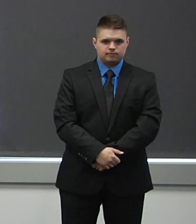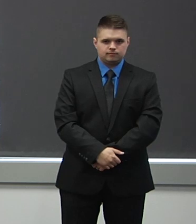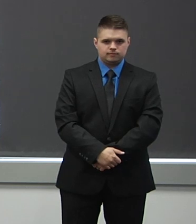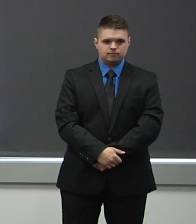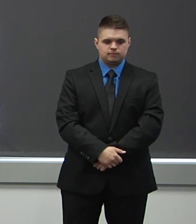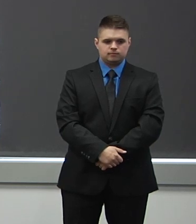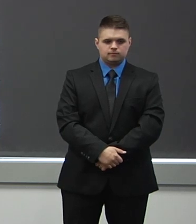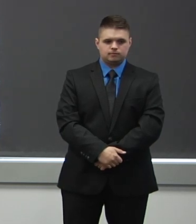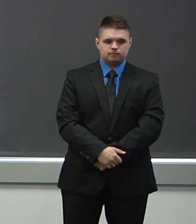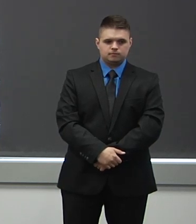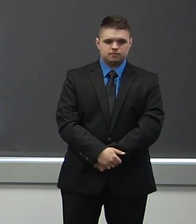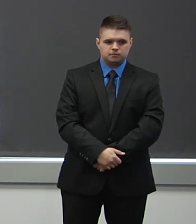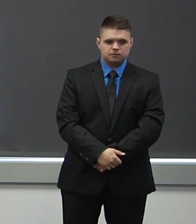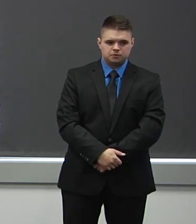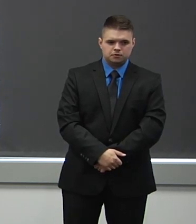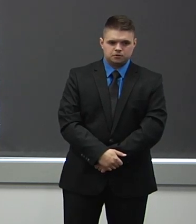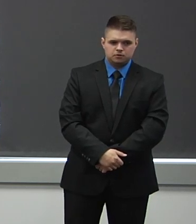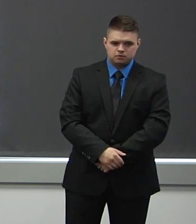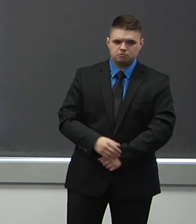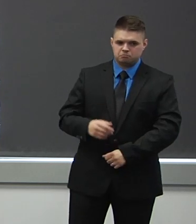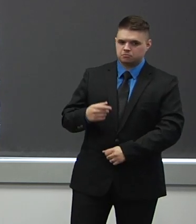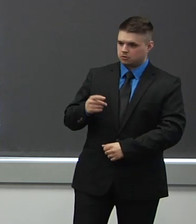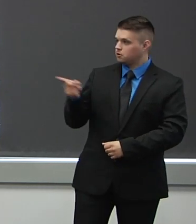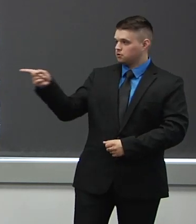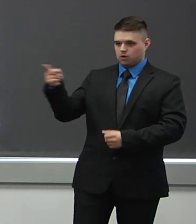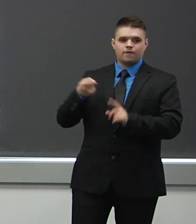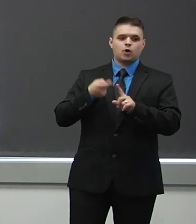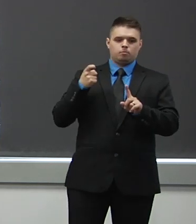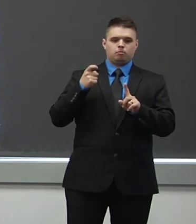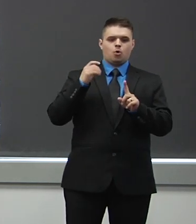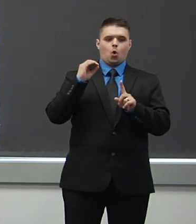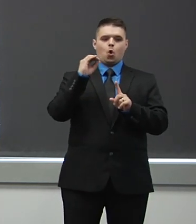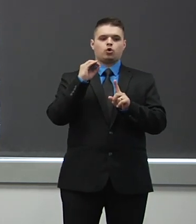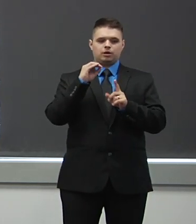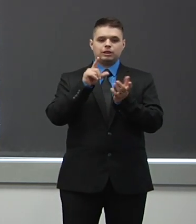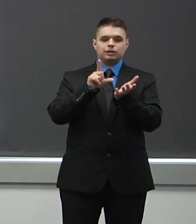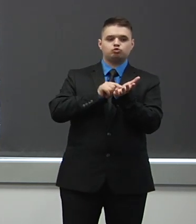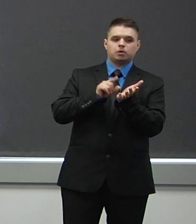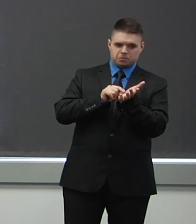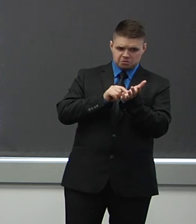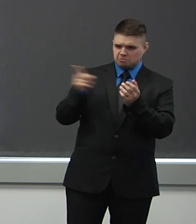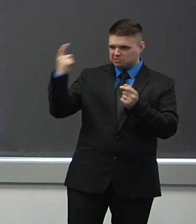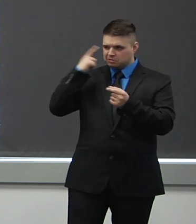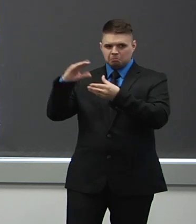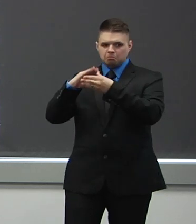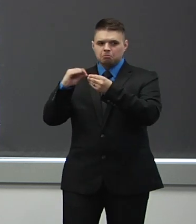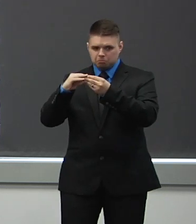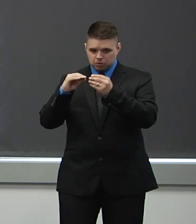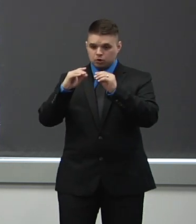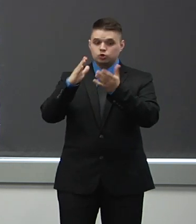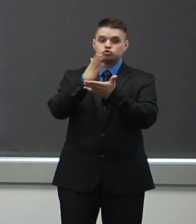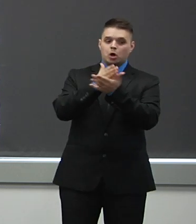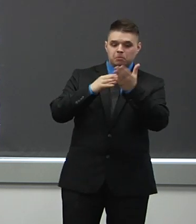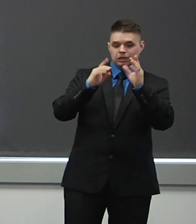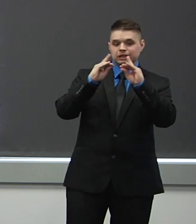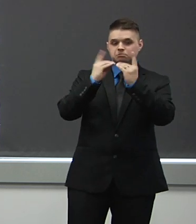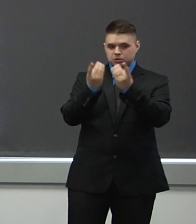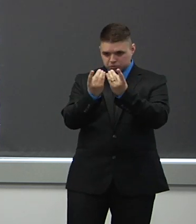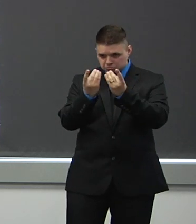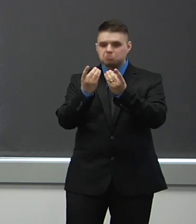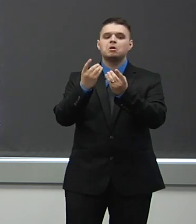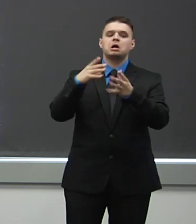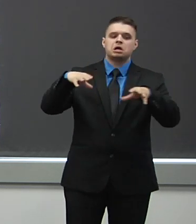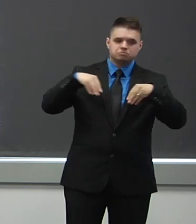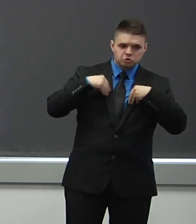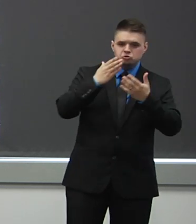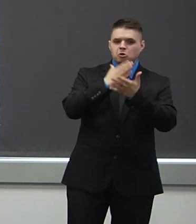The Oregonian. You mentioned that you'd seen some districts adopting creative tactics, locally driven, that help kids get across